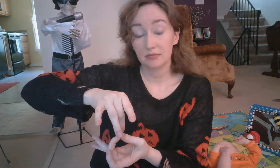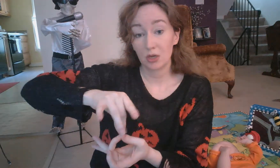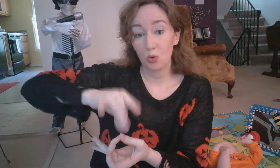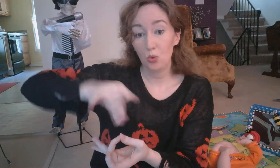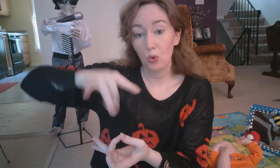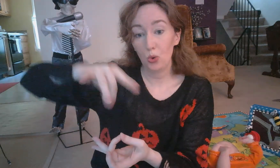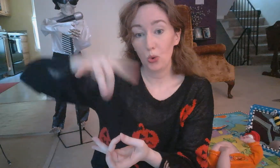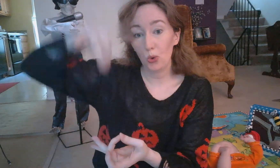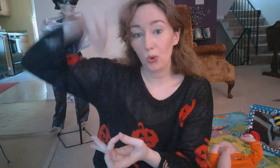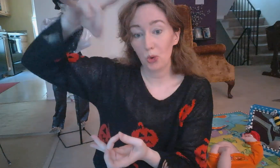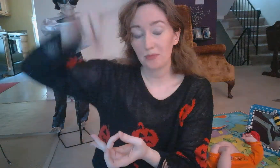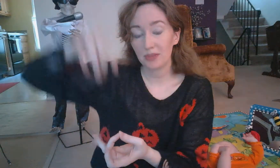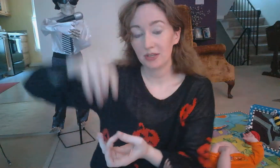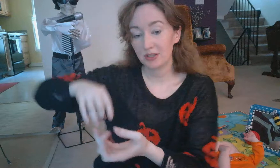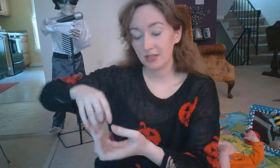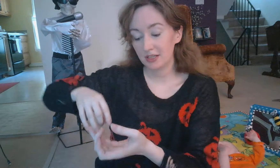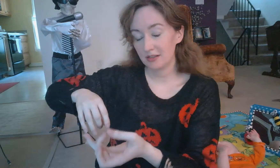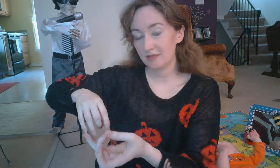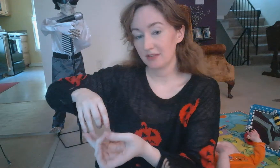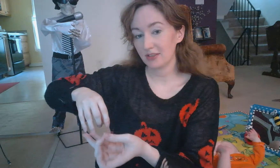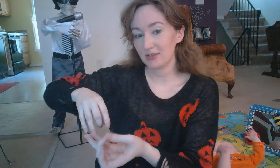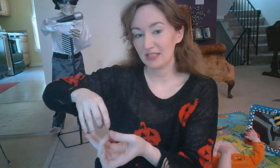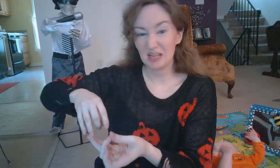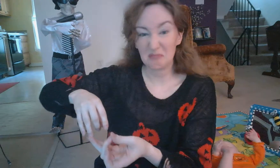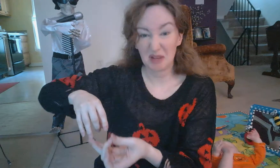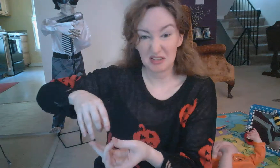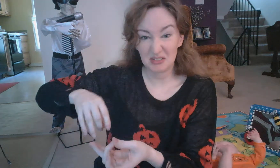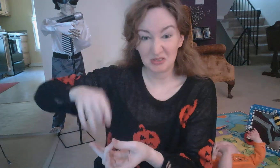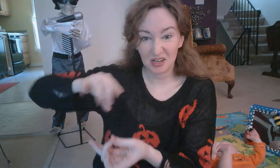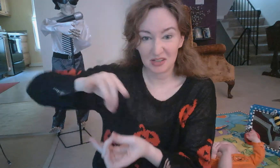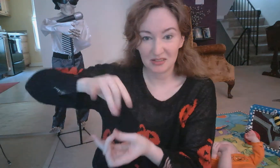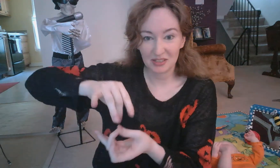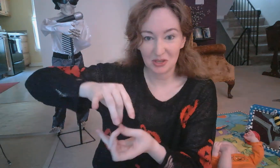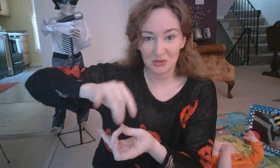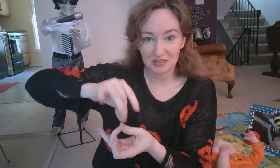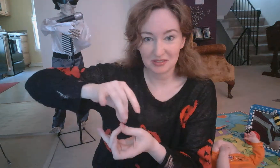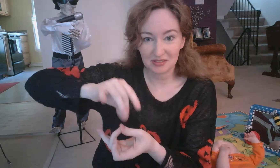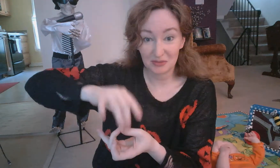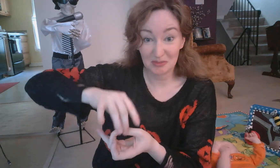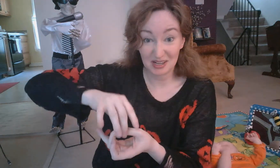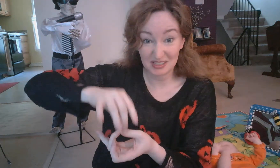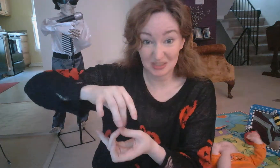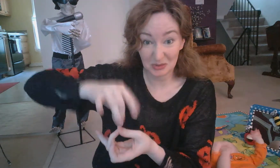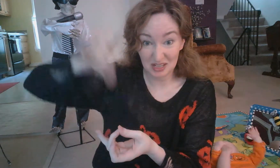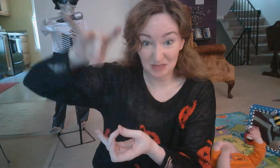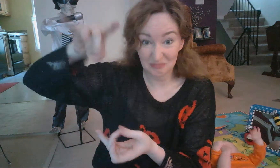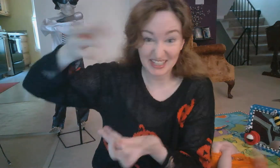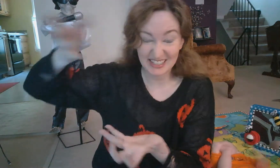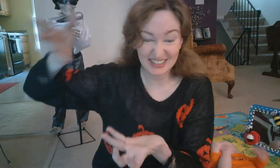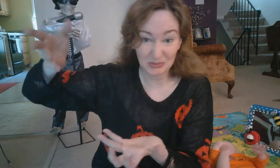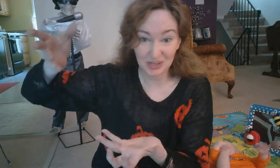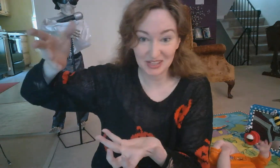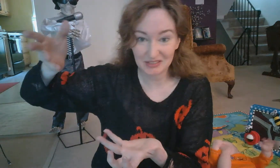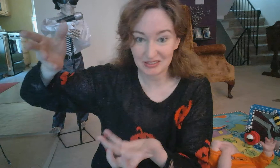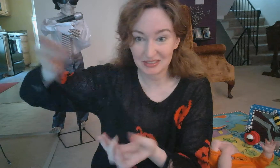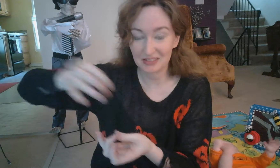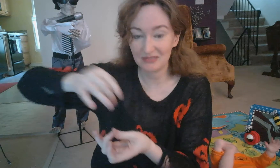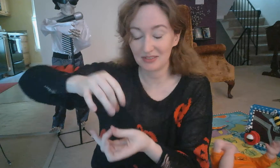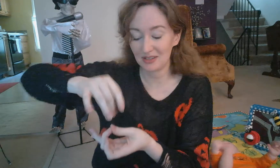go ooh. You can think kind of like there's a dead body in the ground and the ghost of the body is going up. I guess that's why that's the sign for